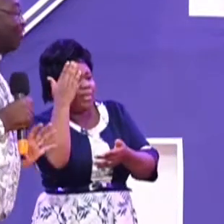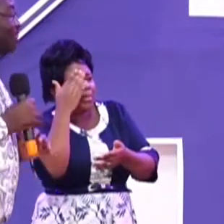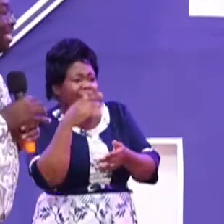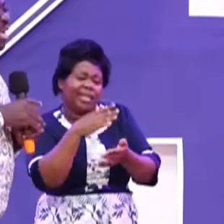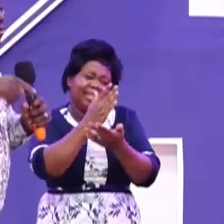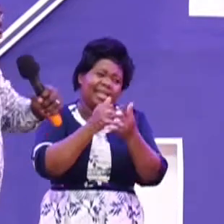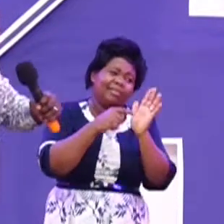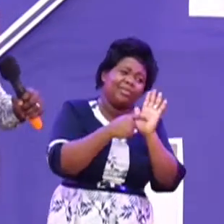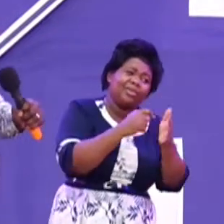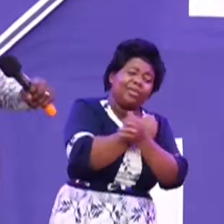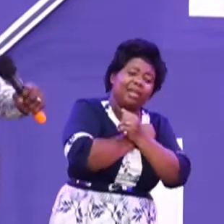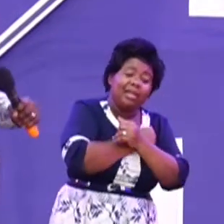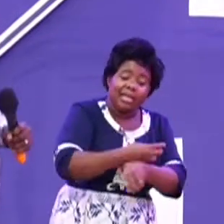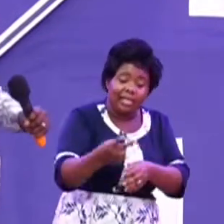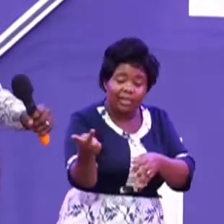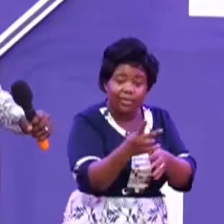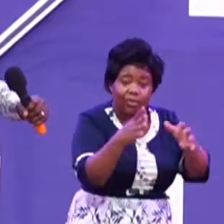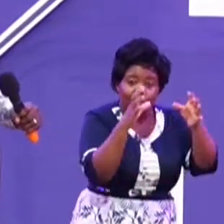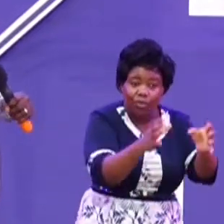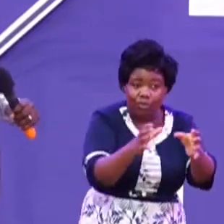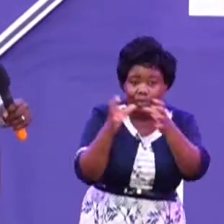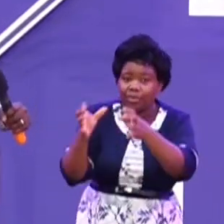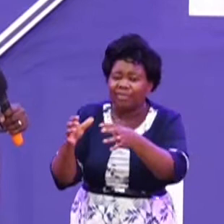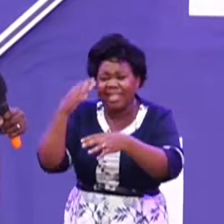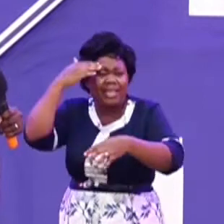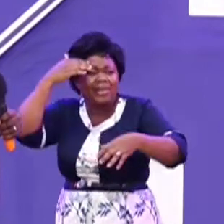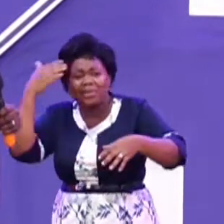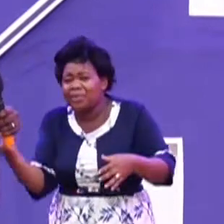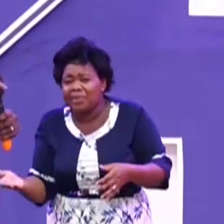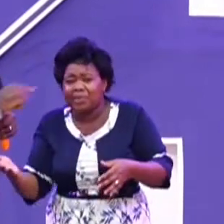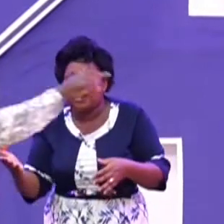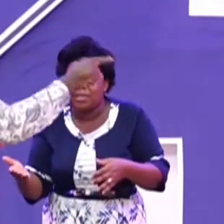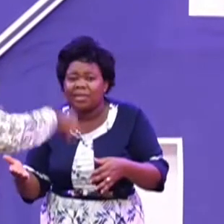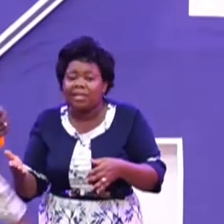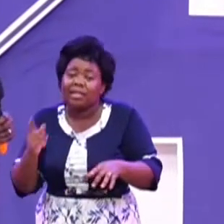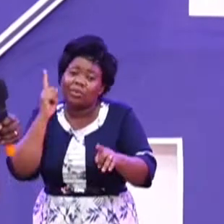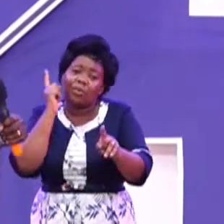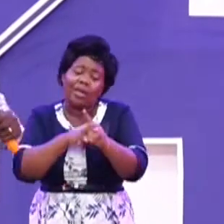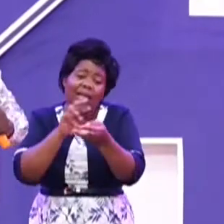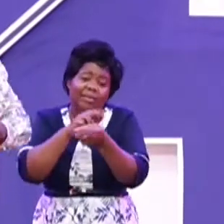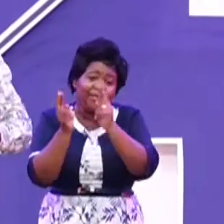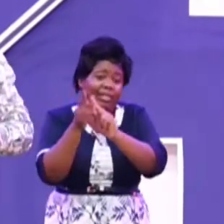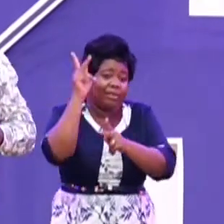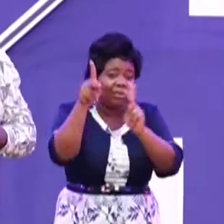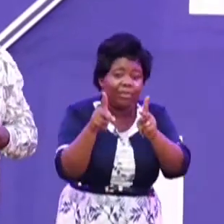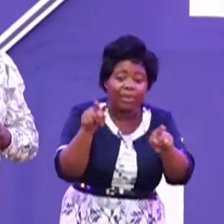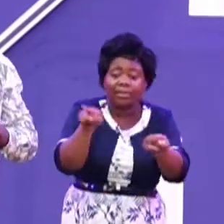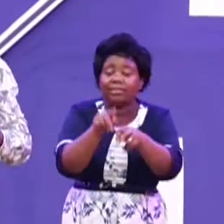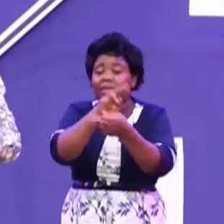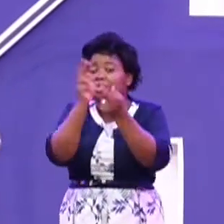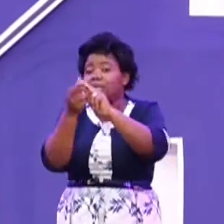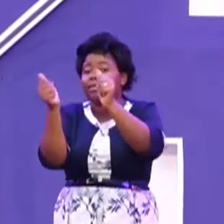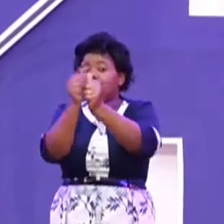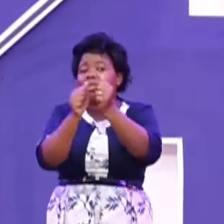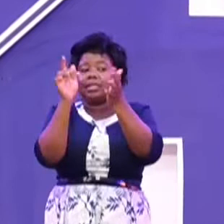show love. Abamune balago kwagala. Groups zombie. Both groups. Tezimanyi. They do not know. Ndilingana afua. That when I'm dealing with afua, ndilingana Yesu. I'm dealing